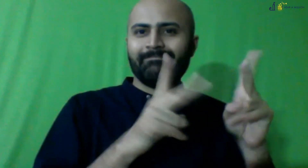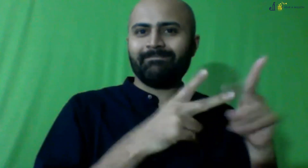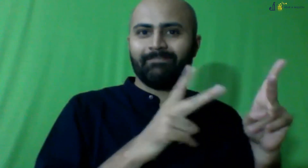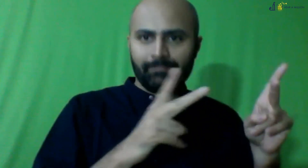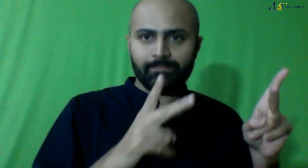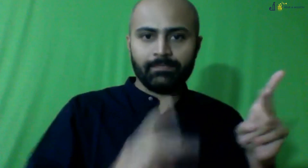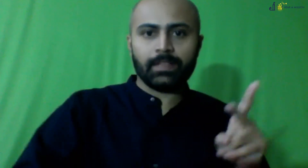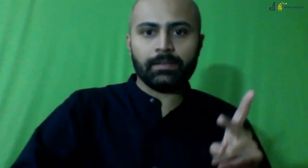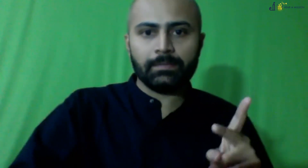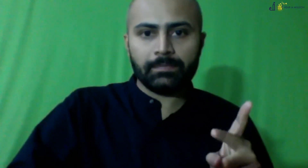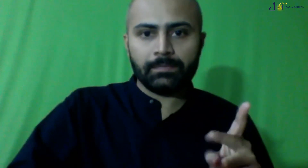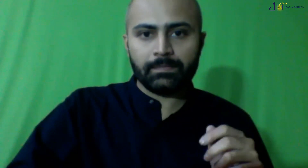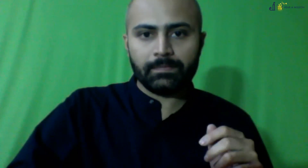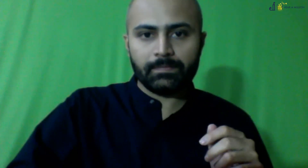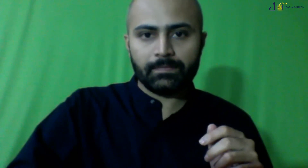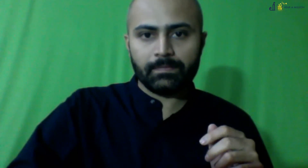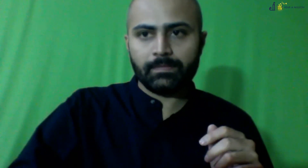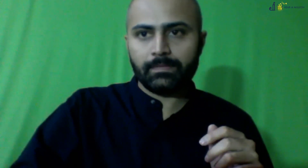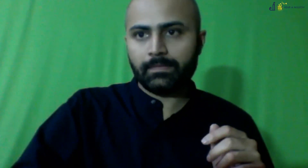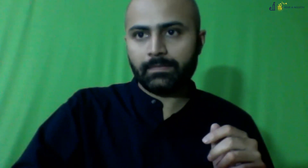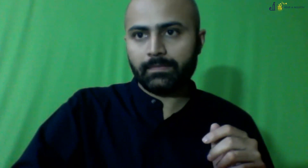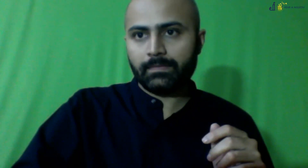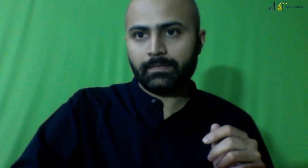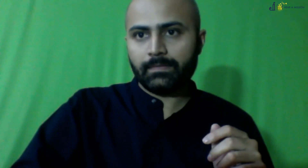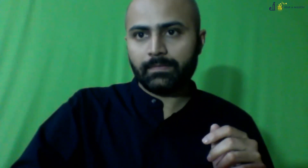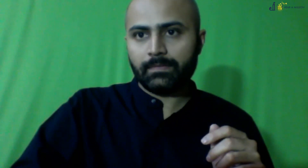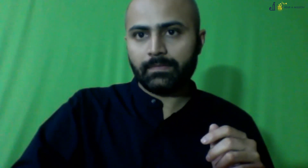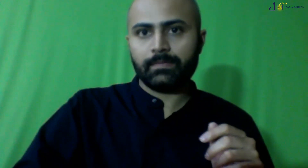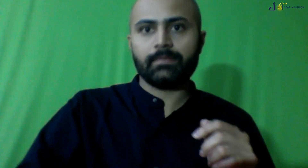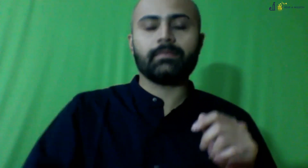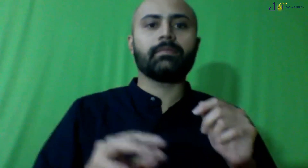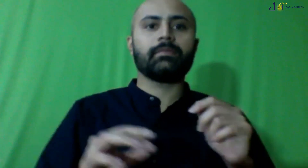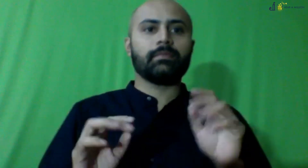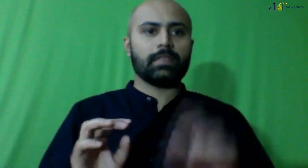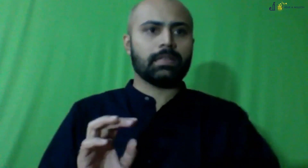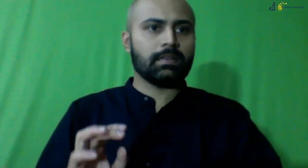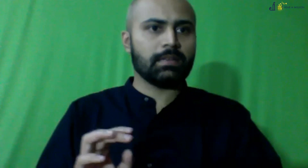So deafness plus the additional disability, we are focusing on that.